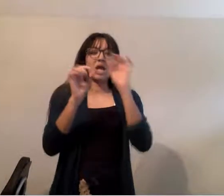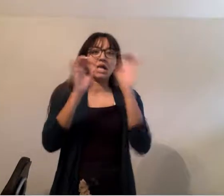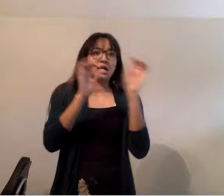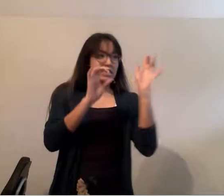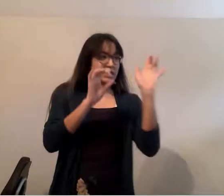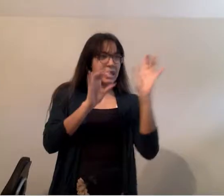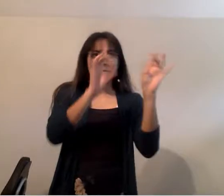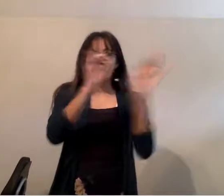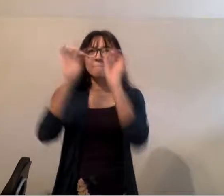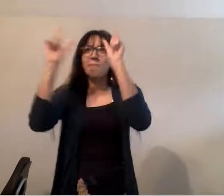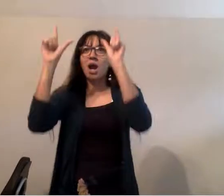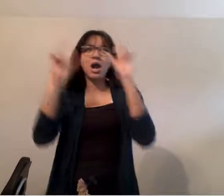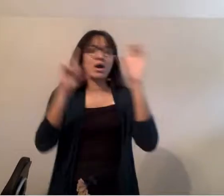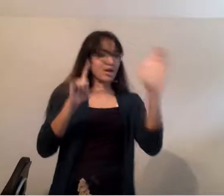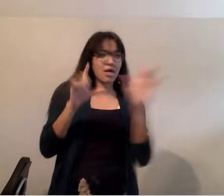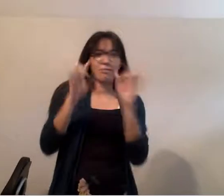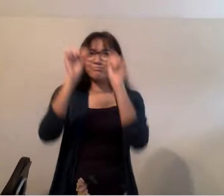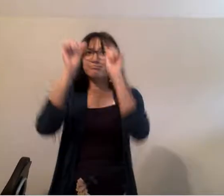mom.